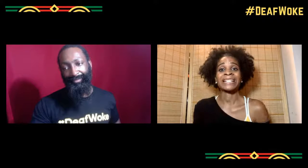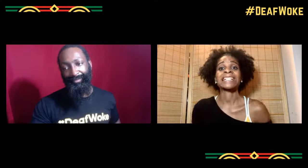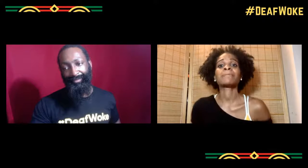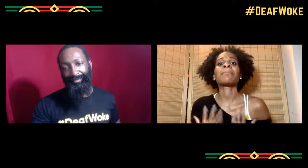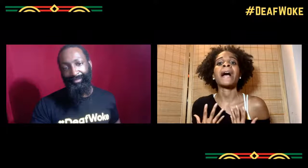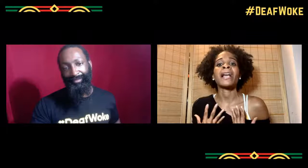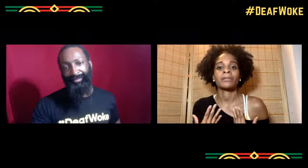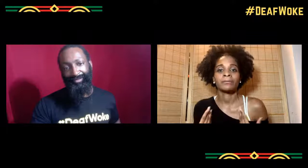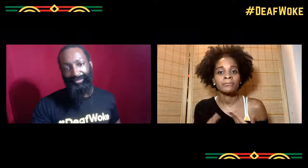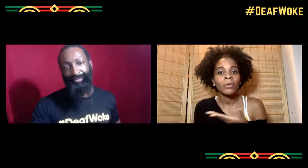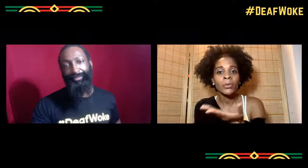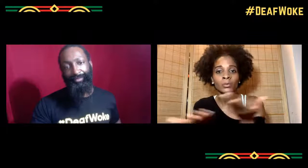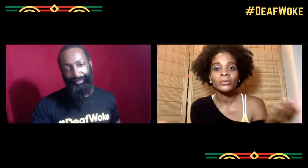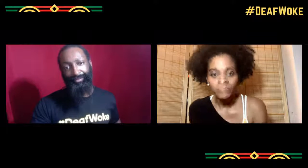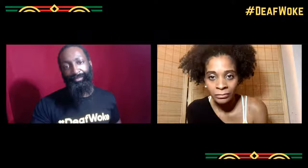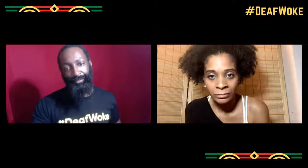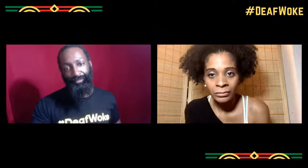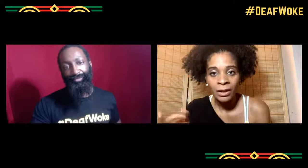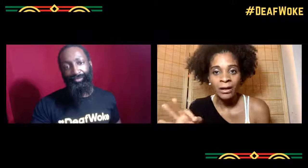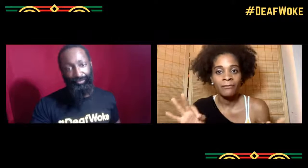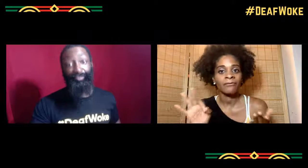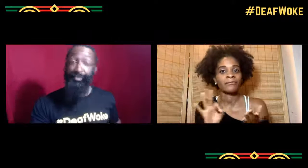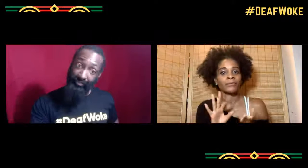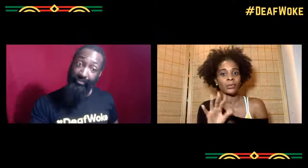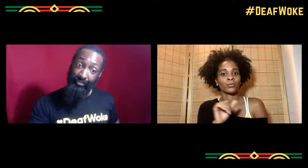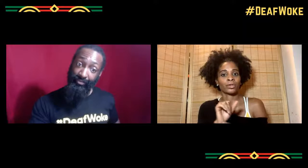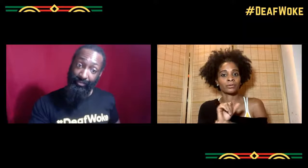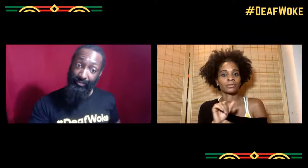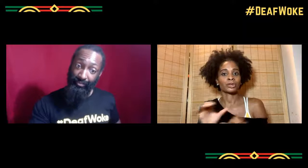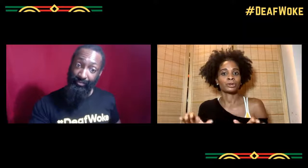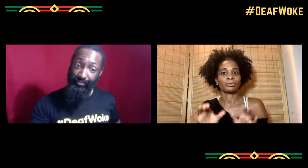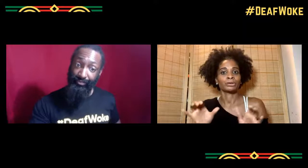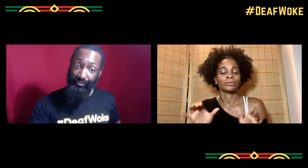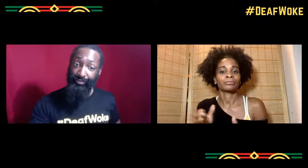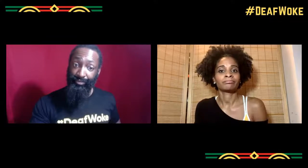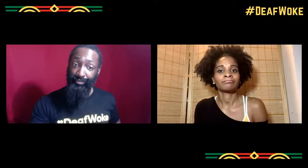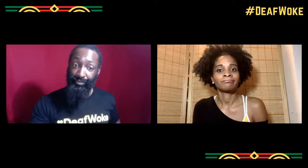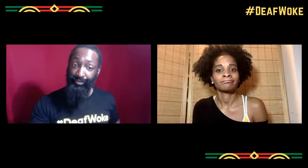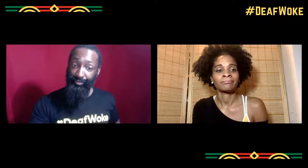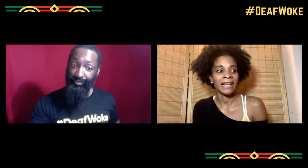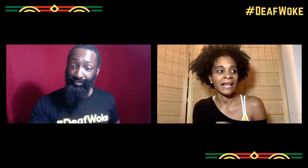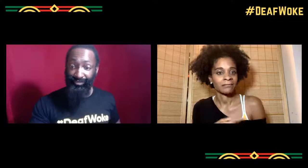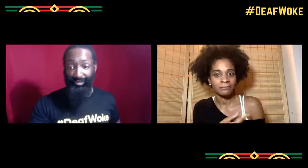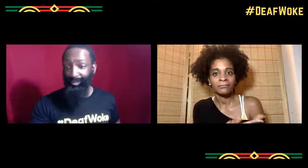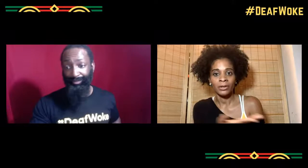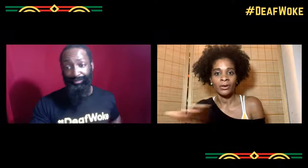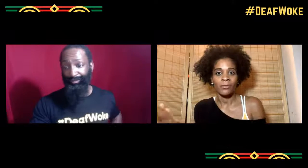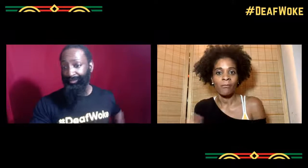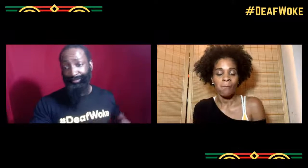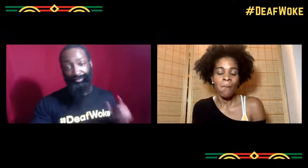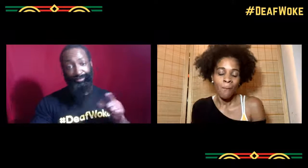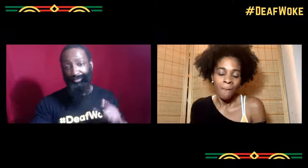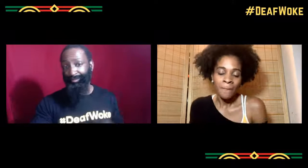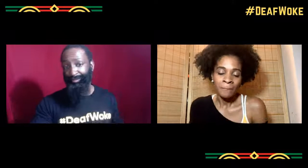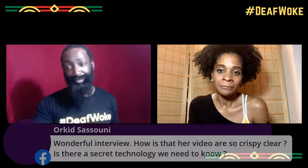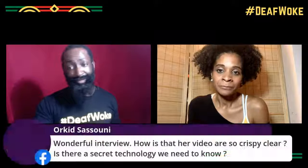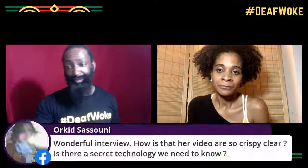But again, I was saying that it's important to inspire yourself, for you to be your own role model.